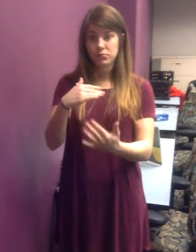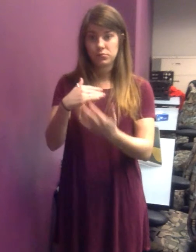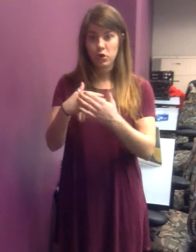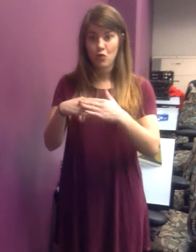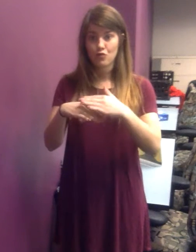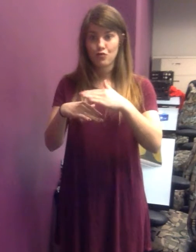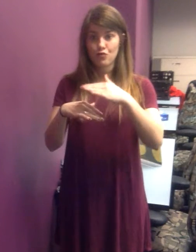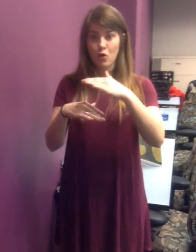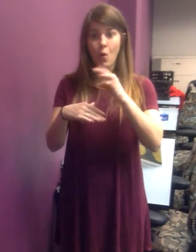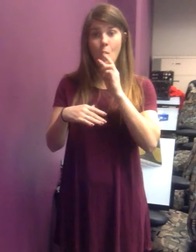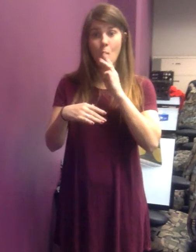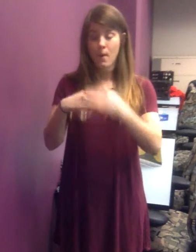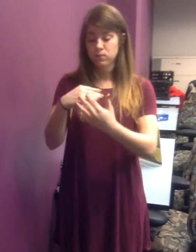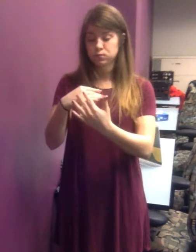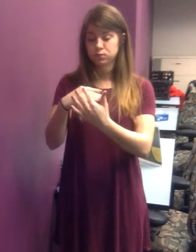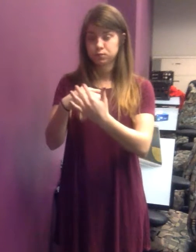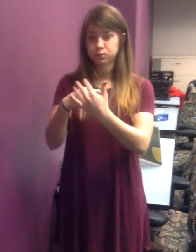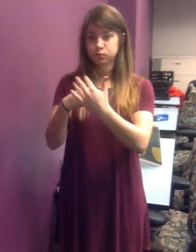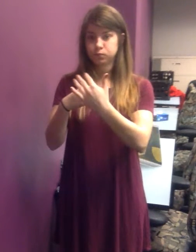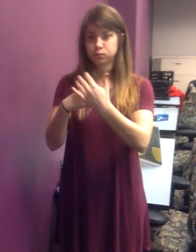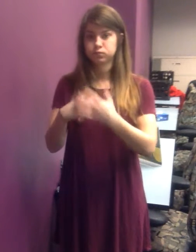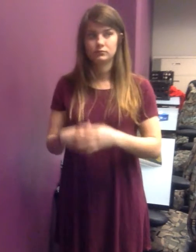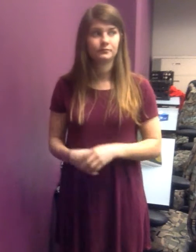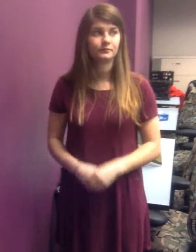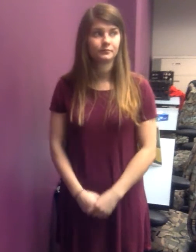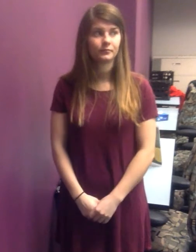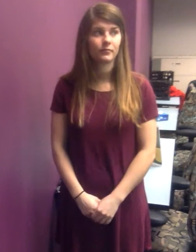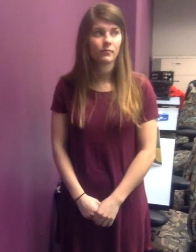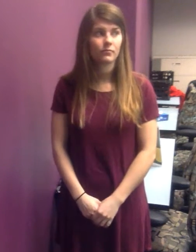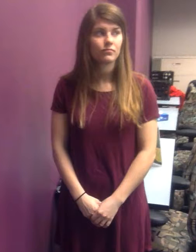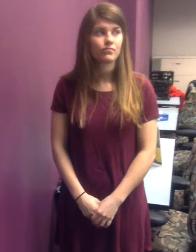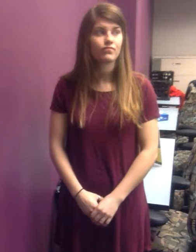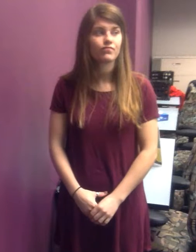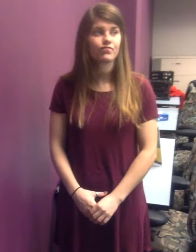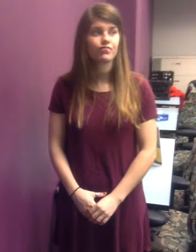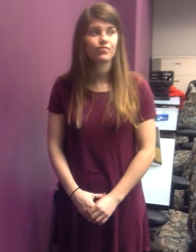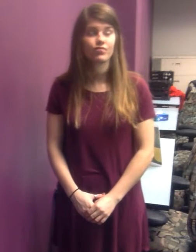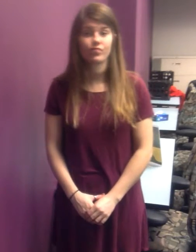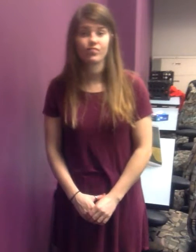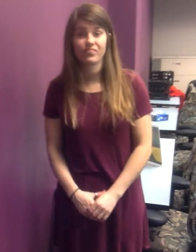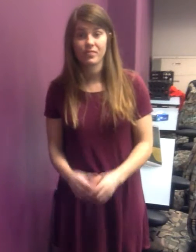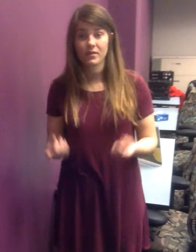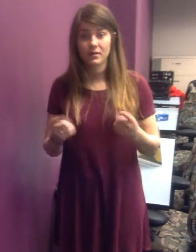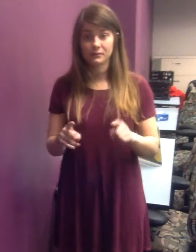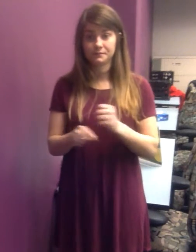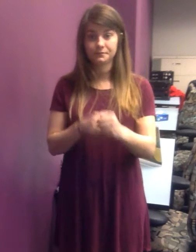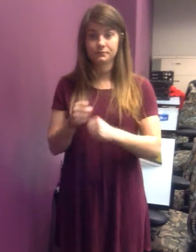these houses. In 2010, 19 scientists on a state commission warned of a possible sea level rise by